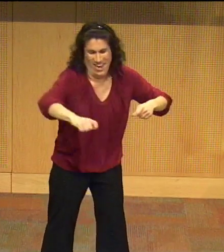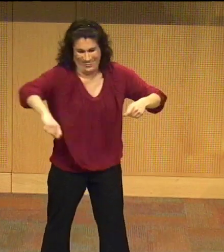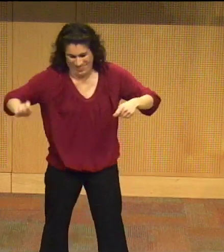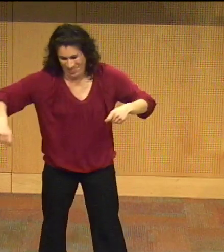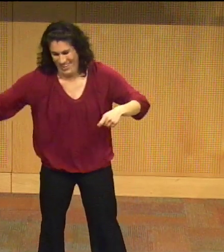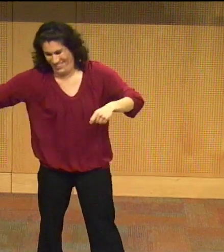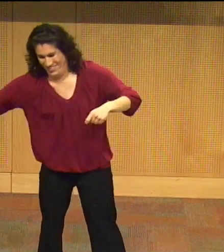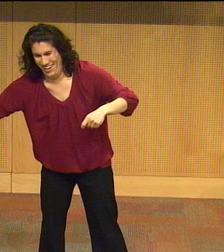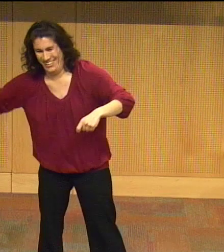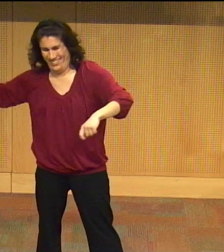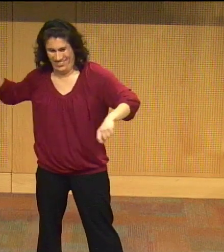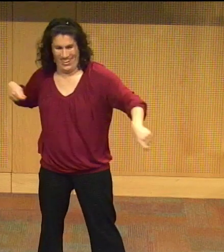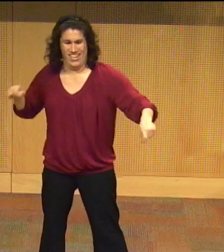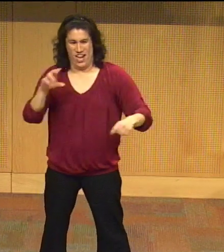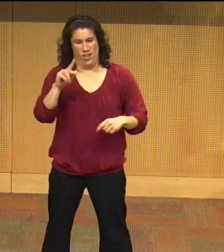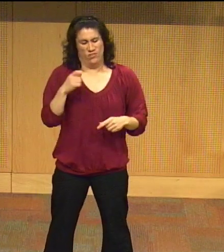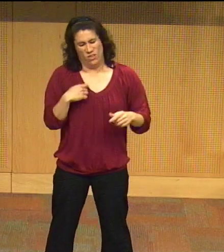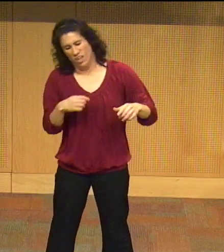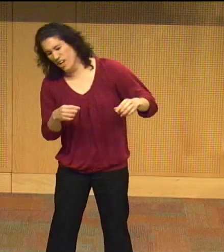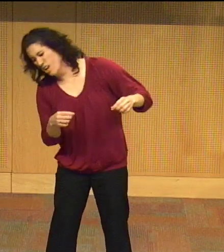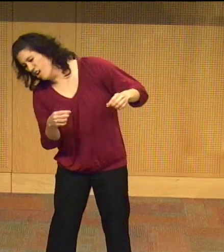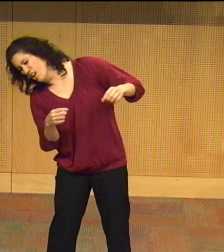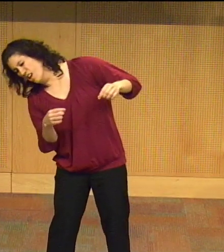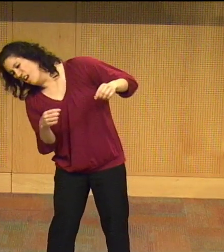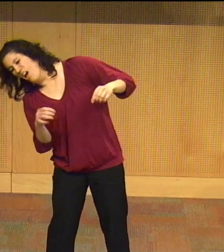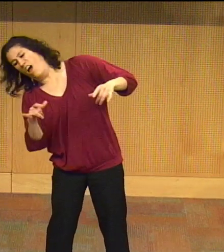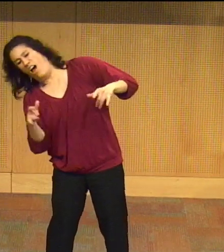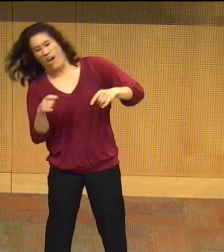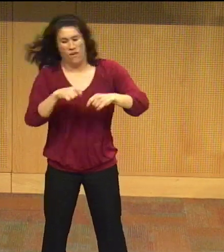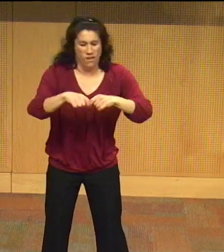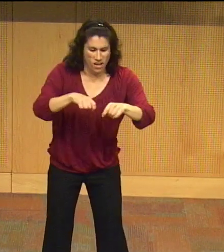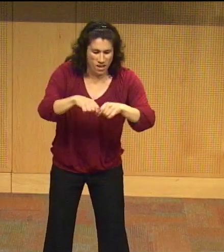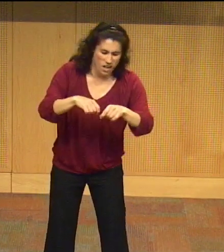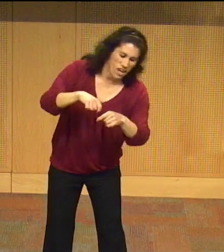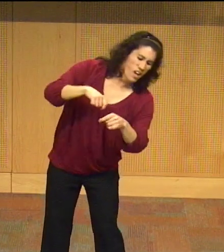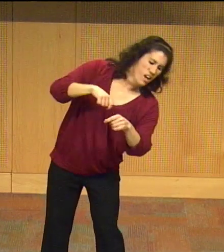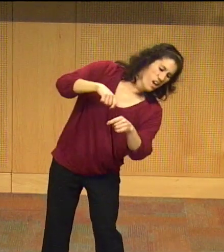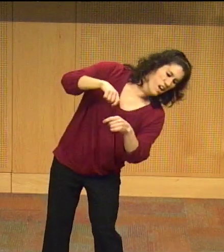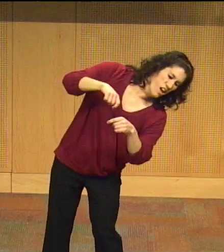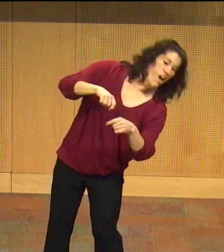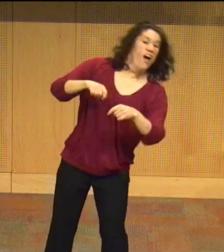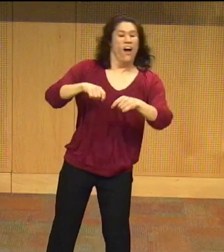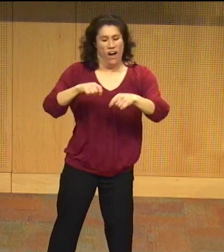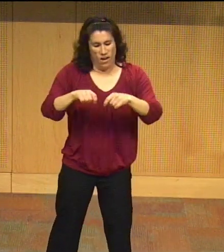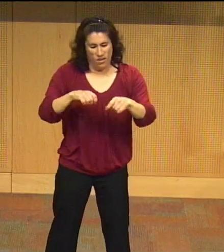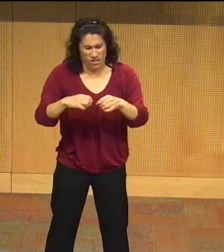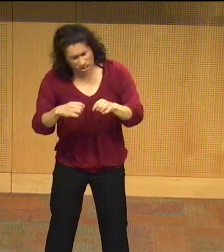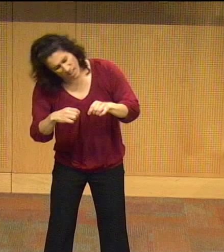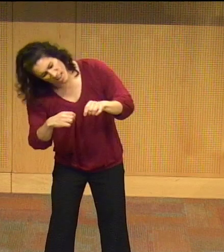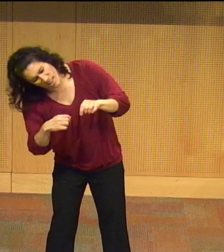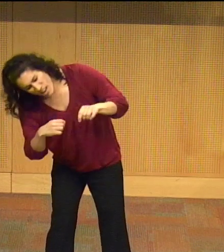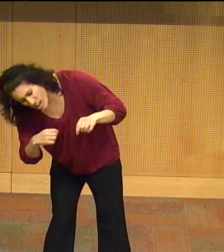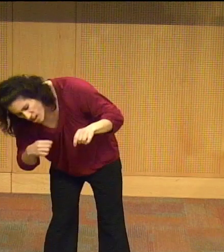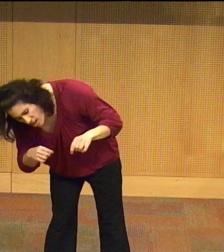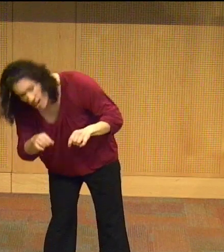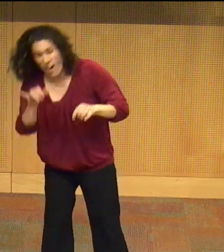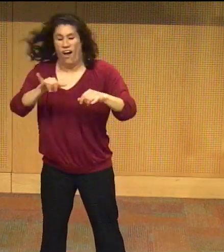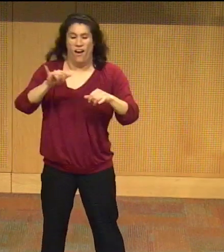this incision site is on the paper drape is writing in this circular motion. And I would just look and follow the writing of my instructor and my